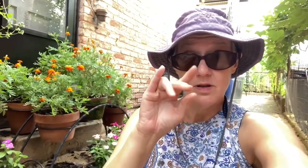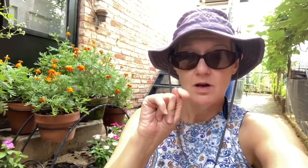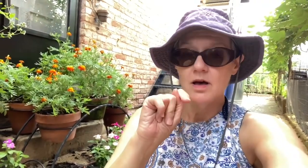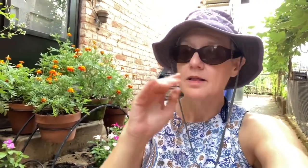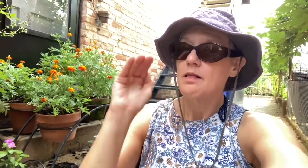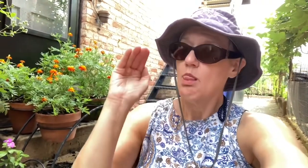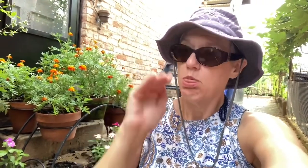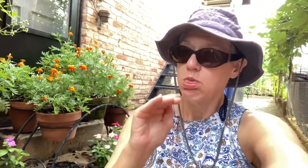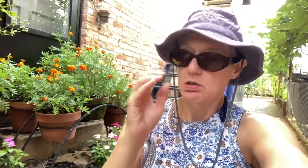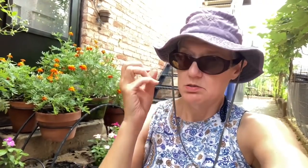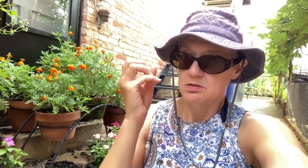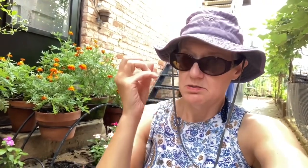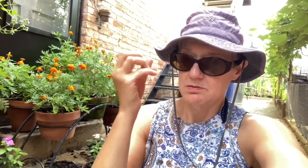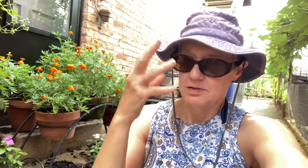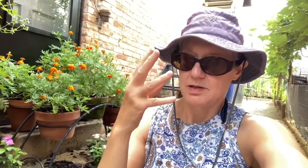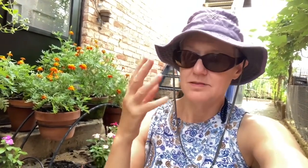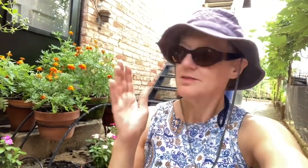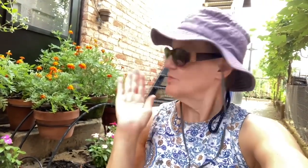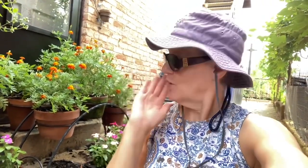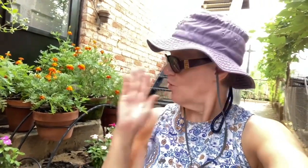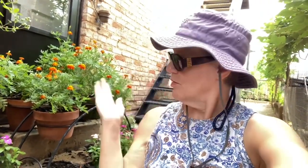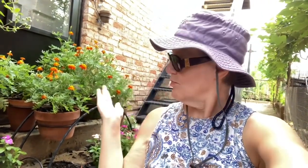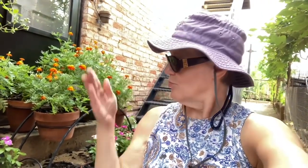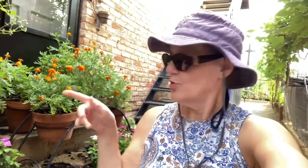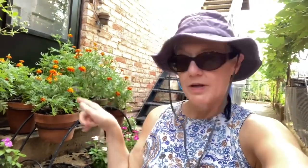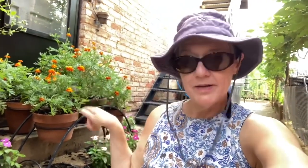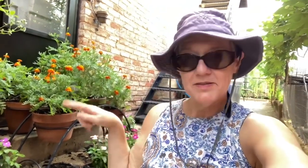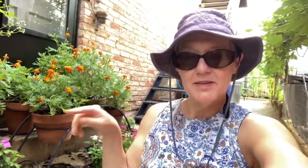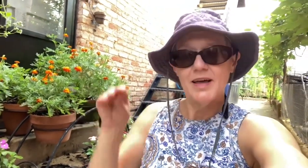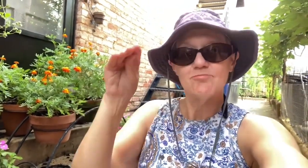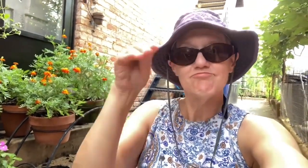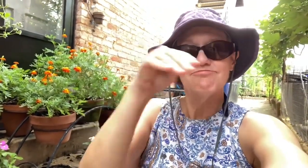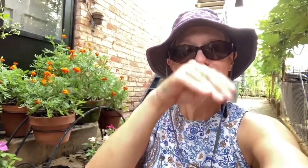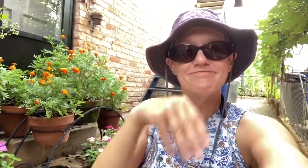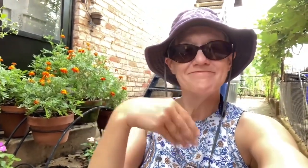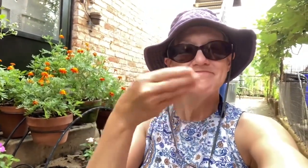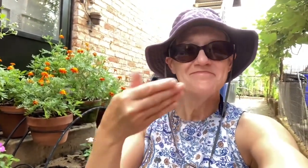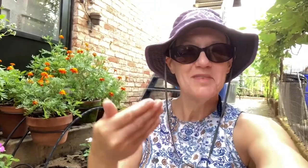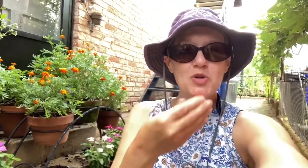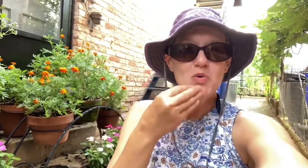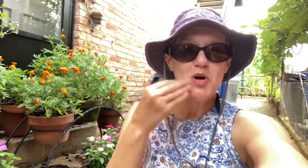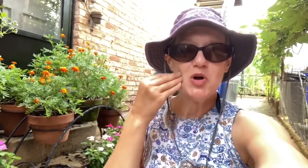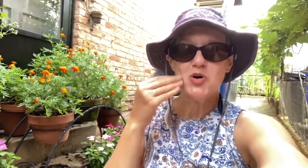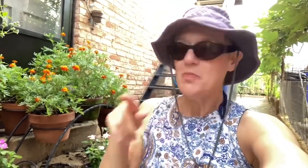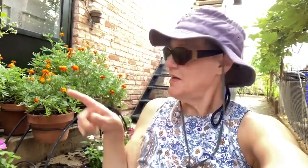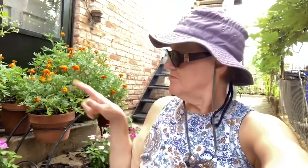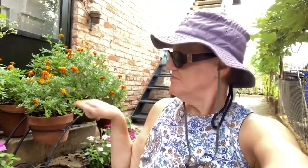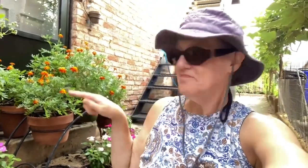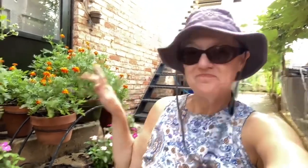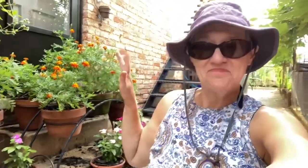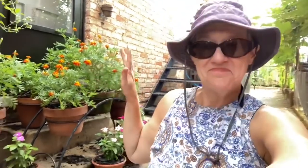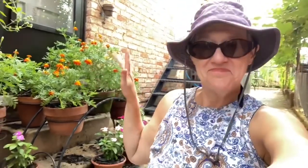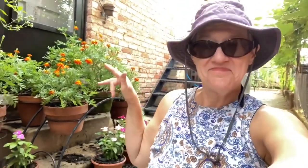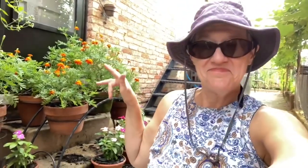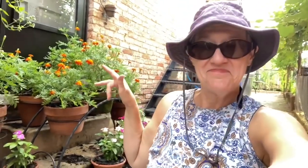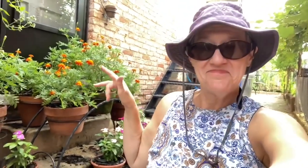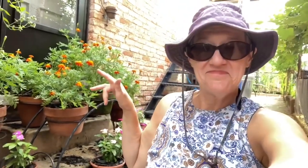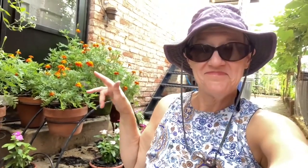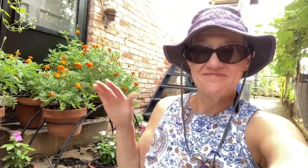wave apricot. They're smaller because there's less sun in the back. So I'm going to put these out there and give them a new home. And then this area will be